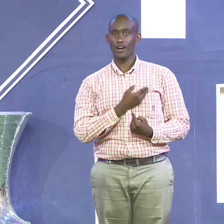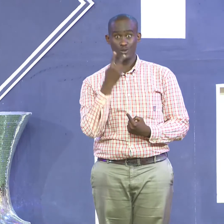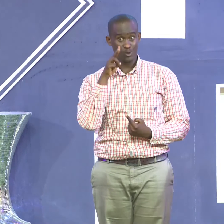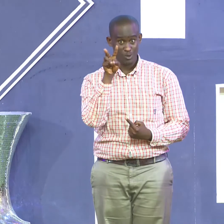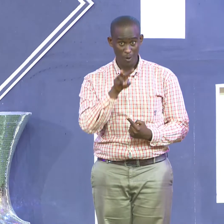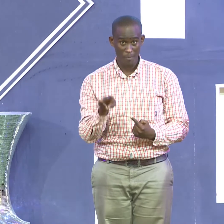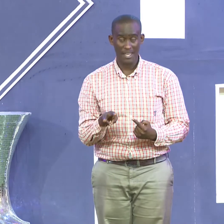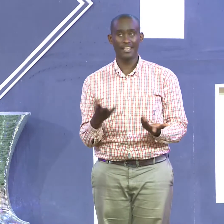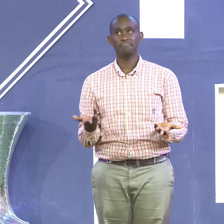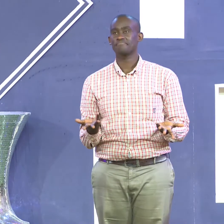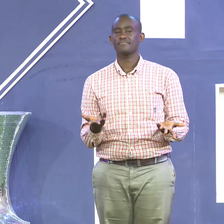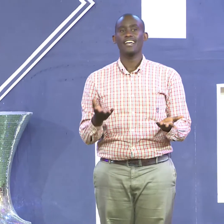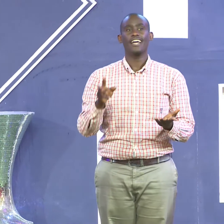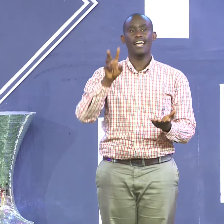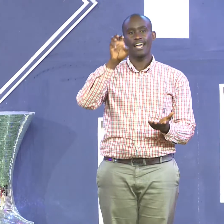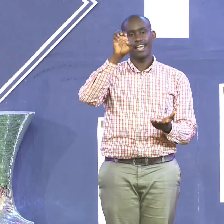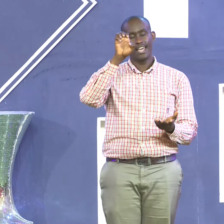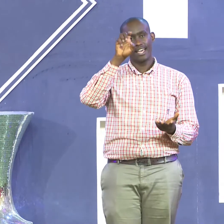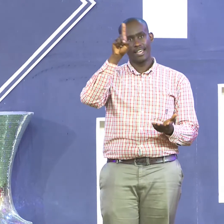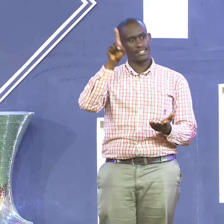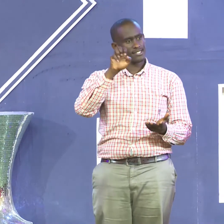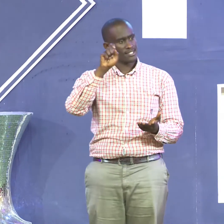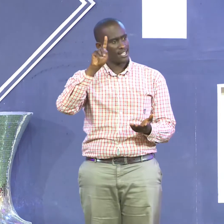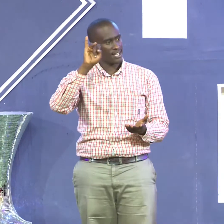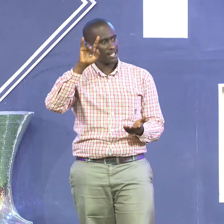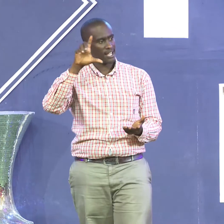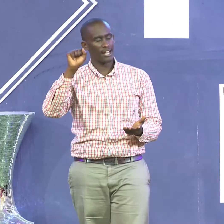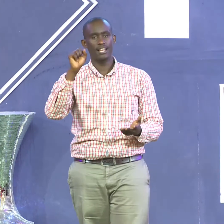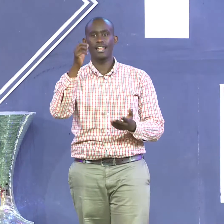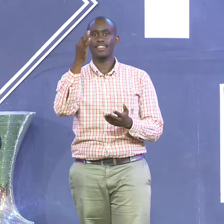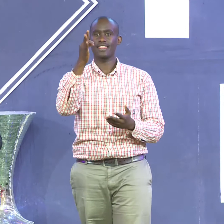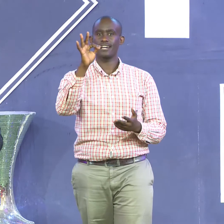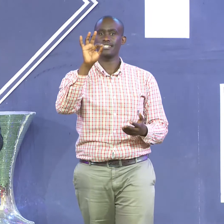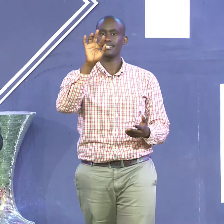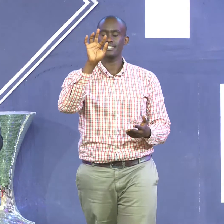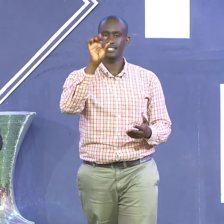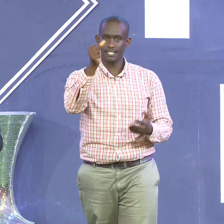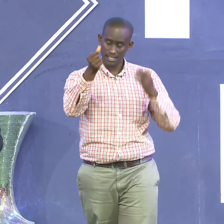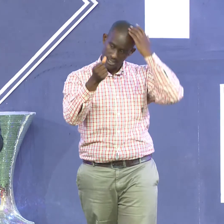Let us end with the scripture in Ezekiel 36. Ayogera. He speaks.